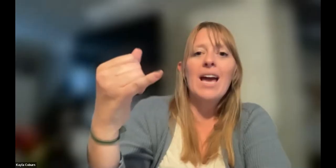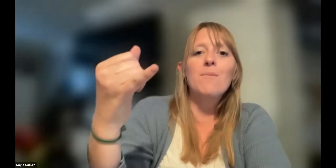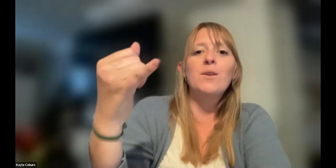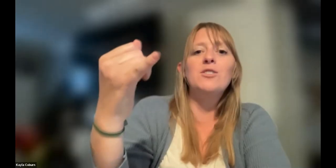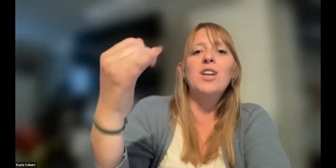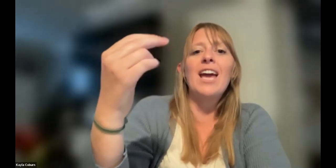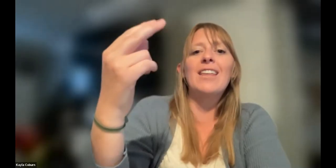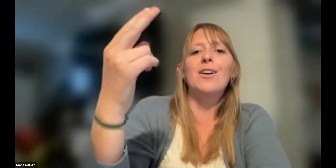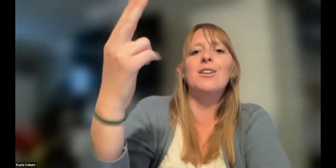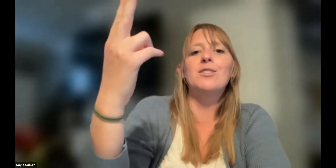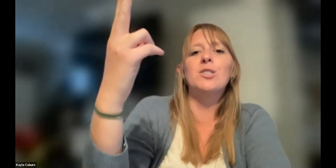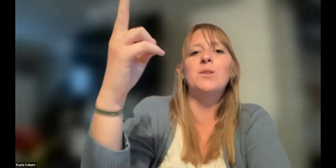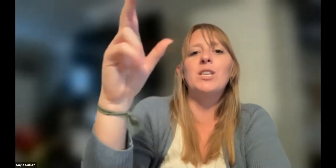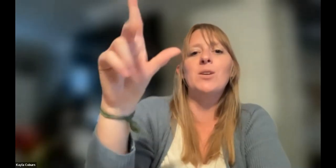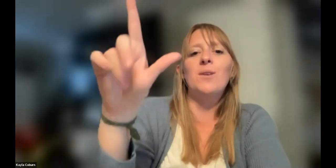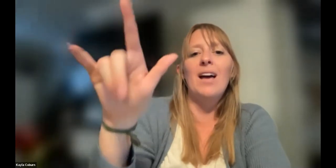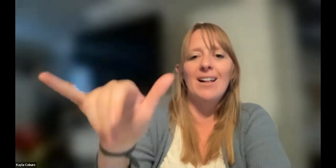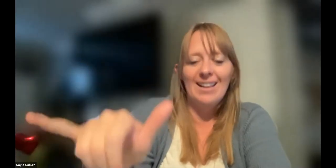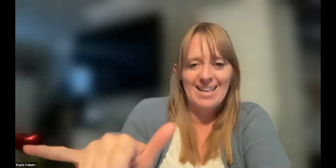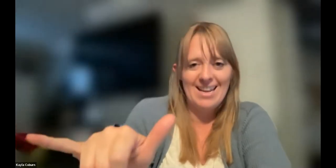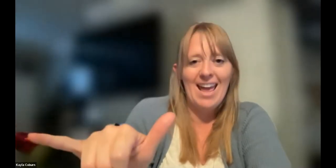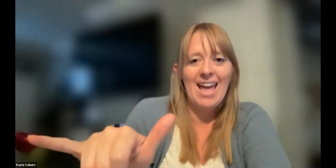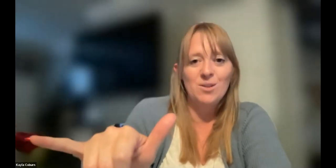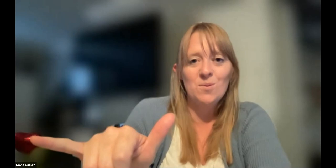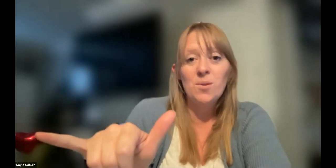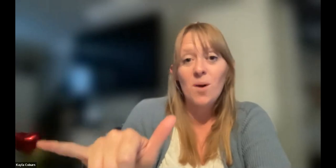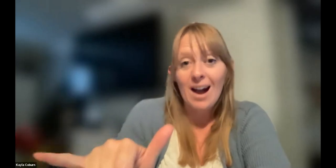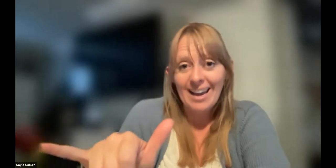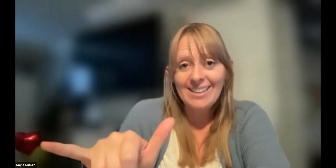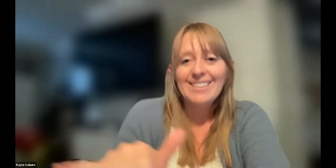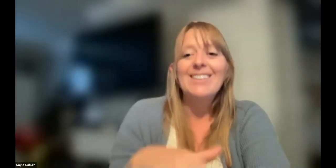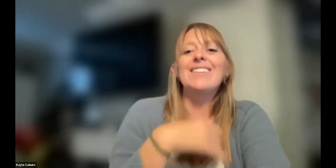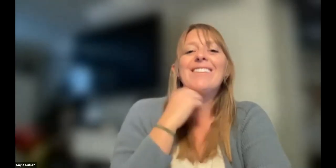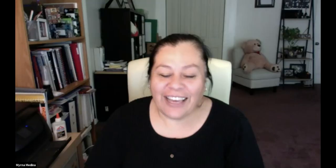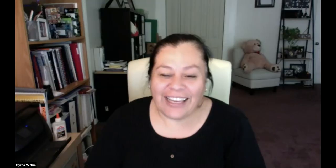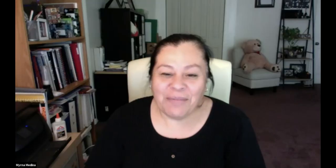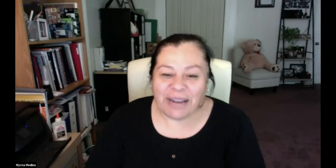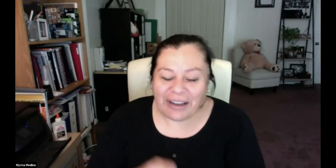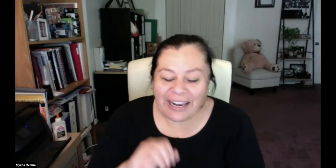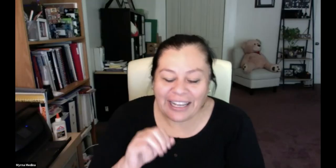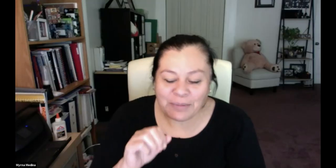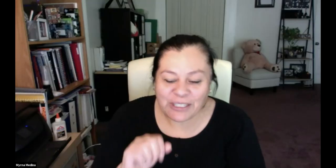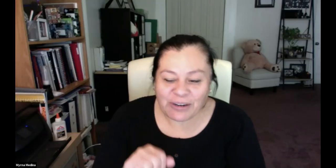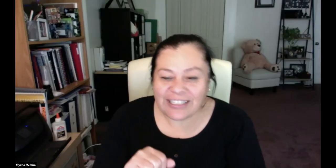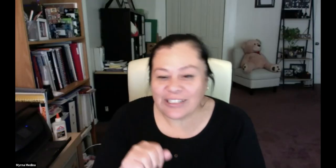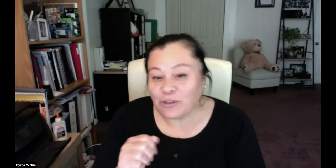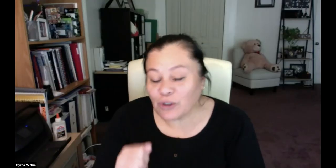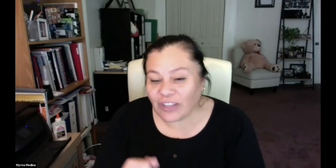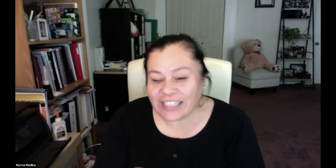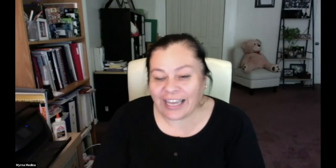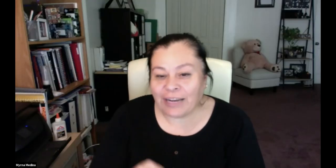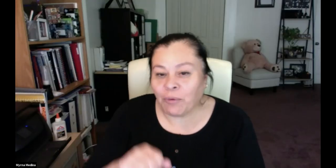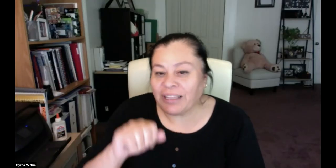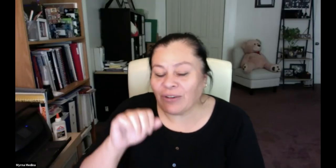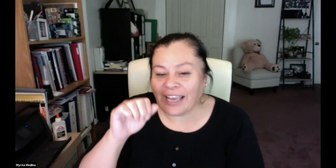their way up with J, they're going to start doing U, L, and then end with Y. Ok, para las personas que son